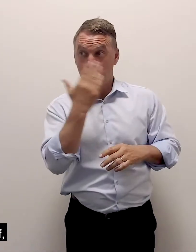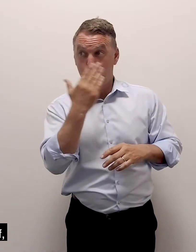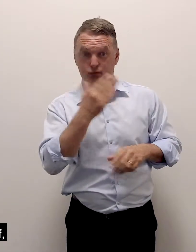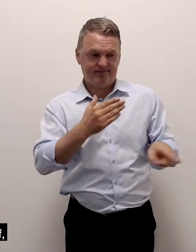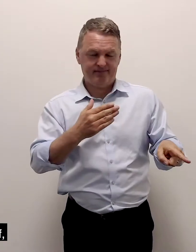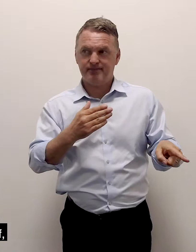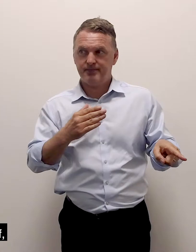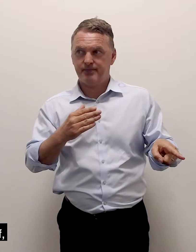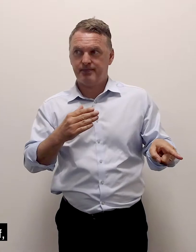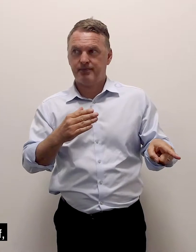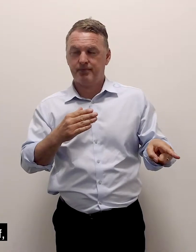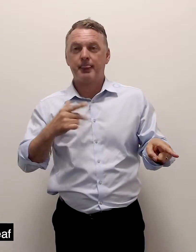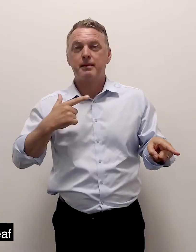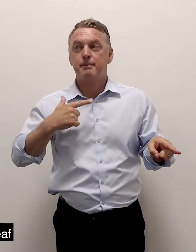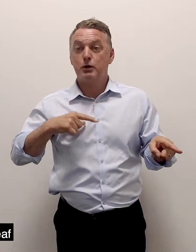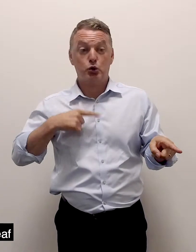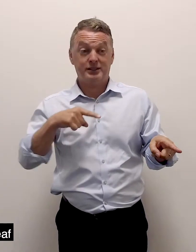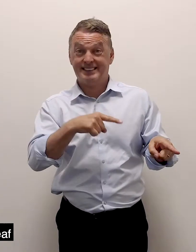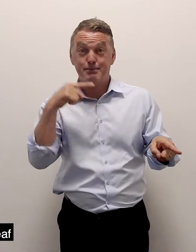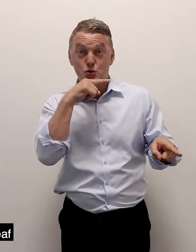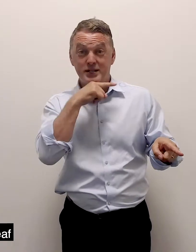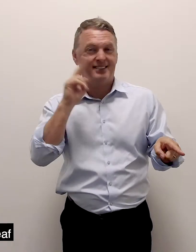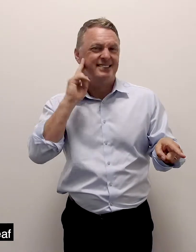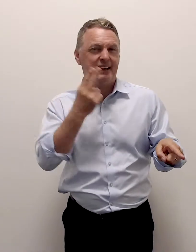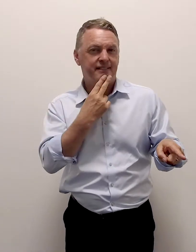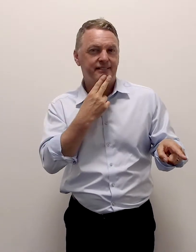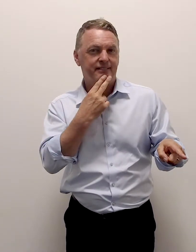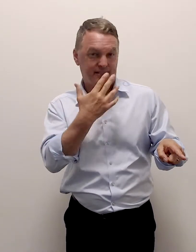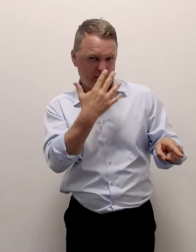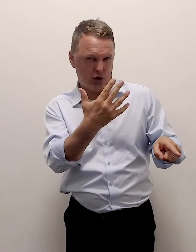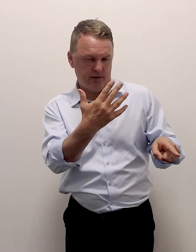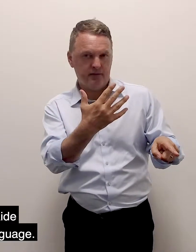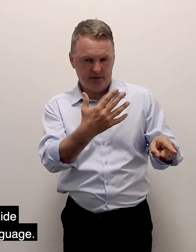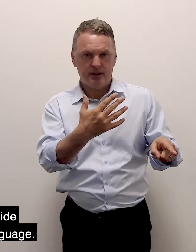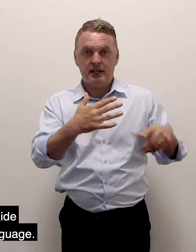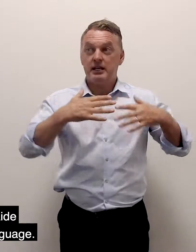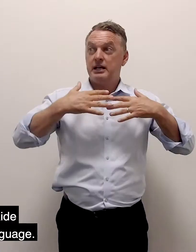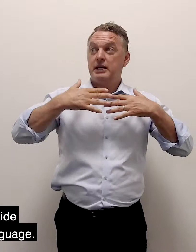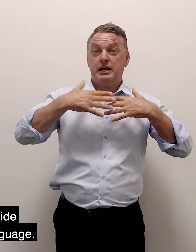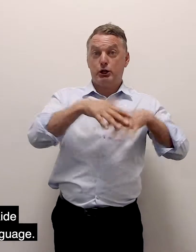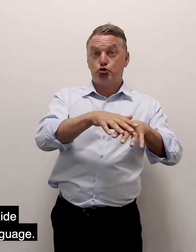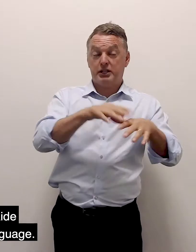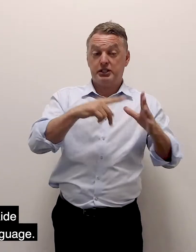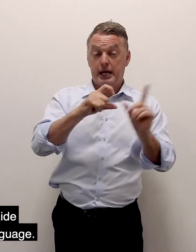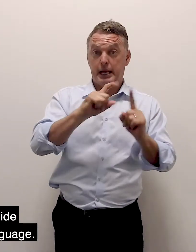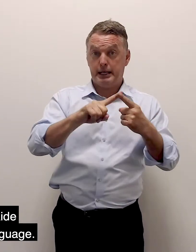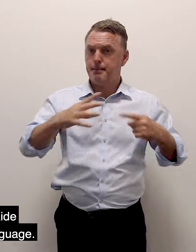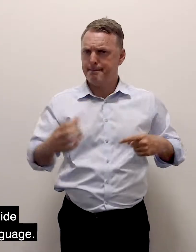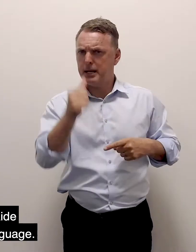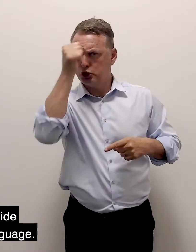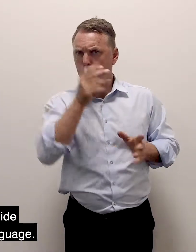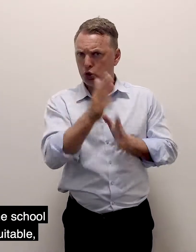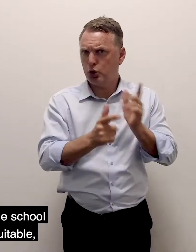school and he is deaf. And as he is deaf, the integration aid must know sign